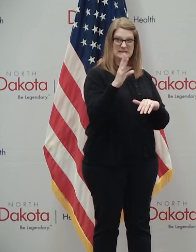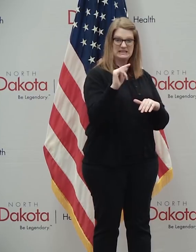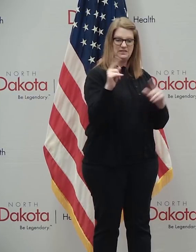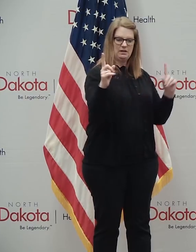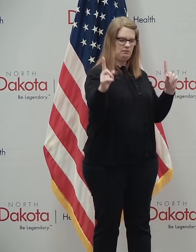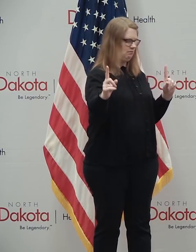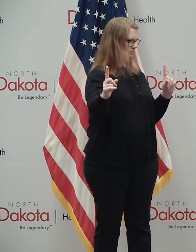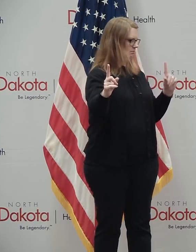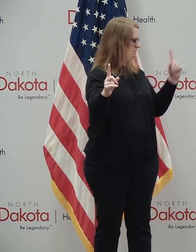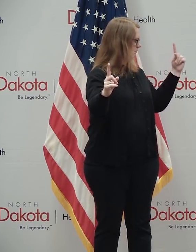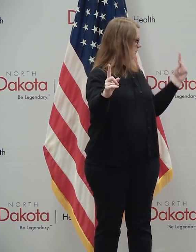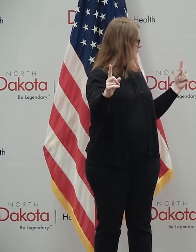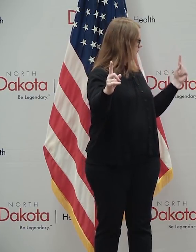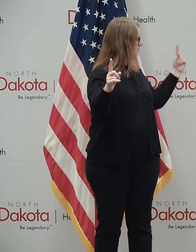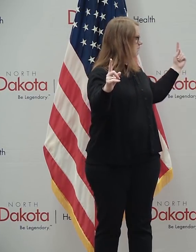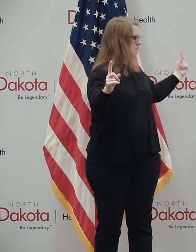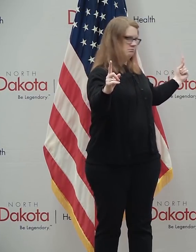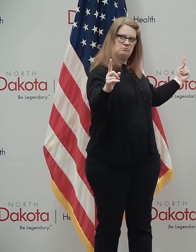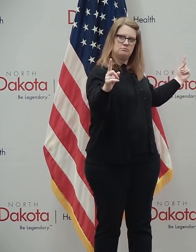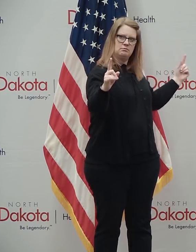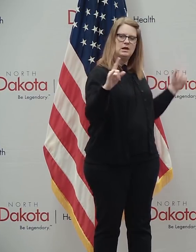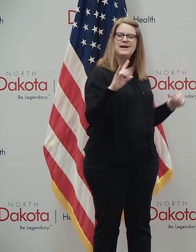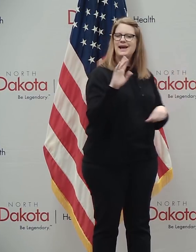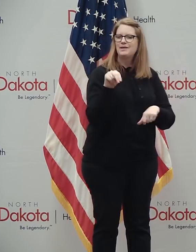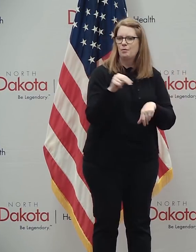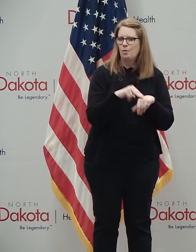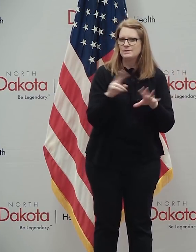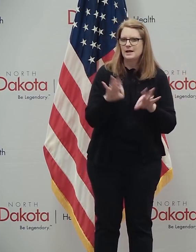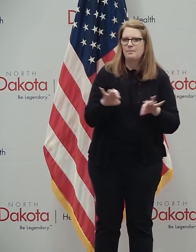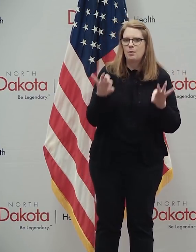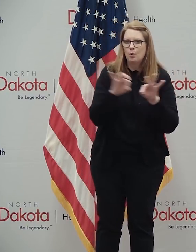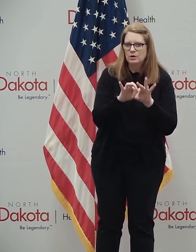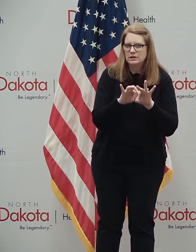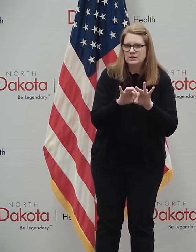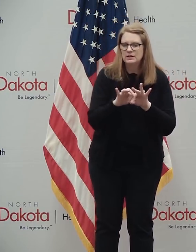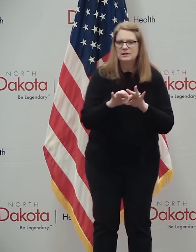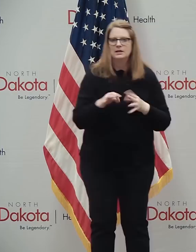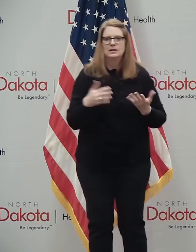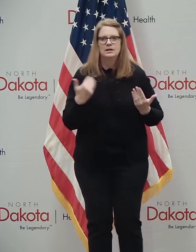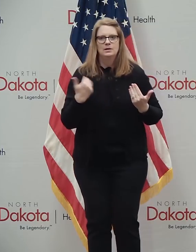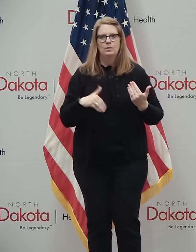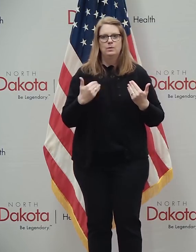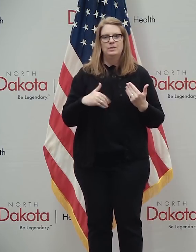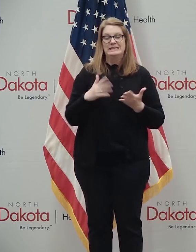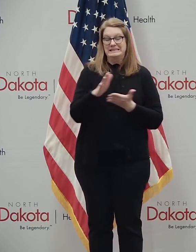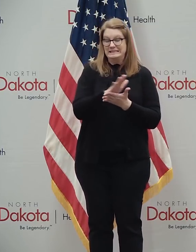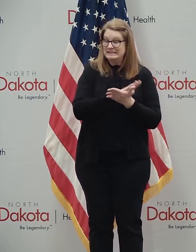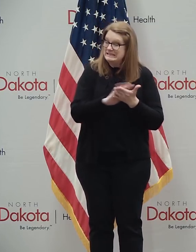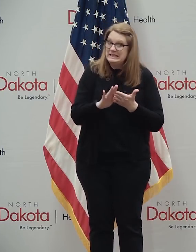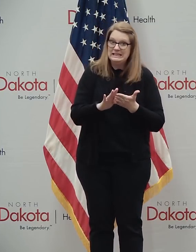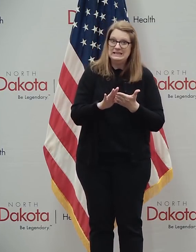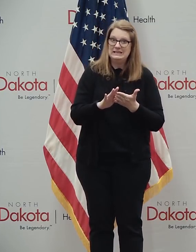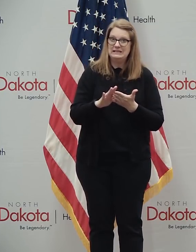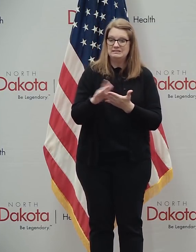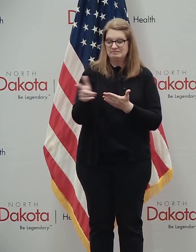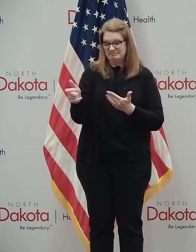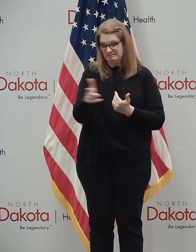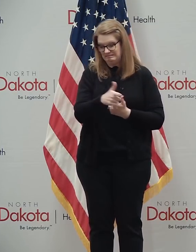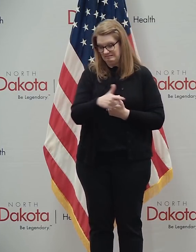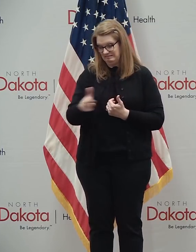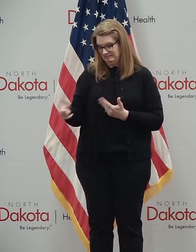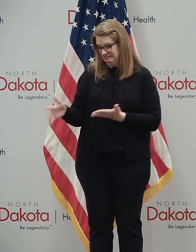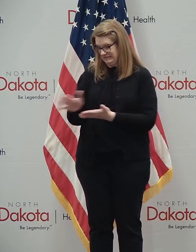each other? And of course, the ever important, the intensifying of cleaning, disinfection,